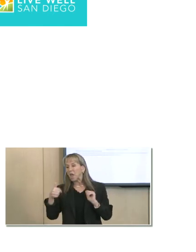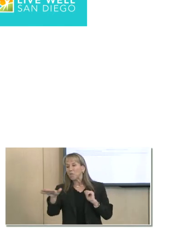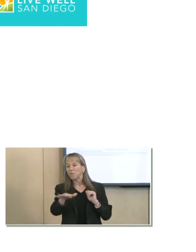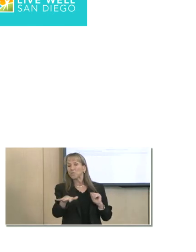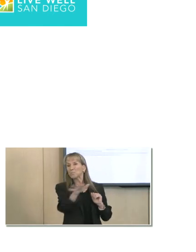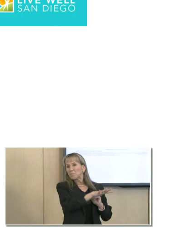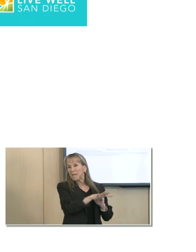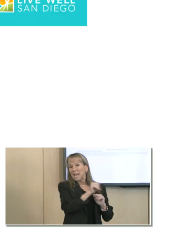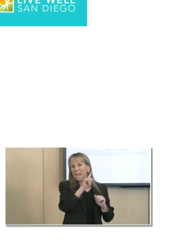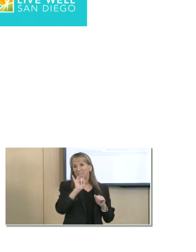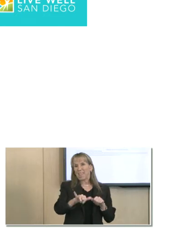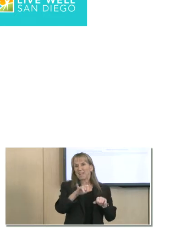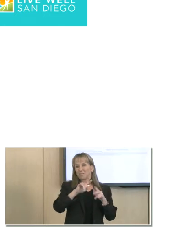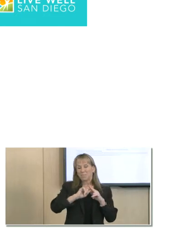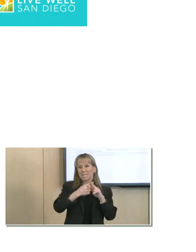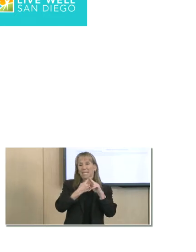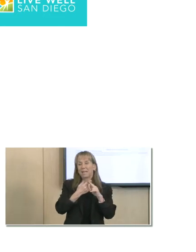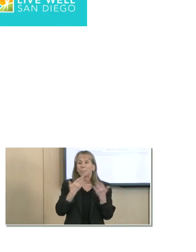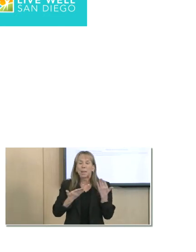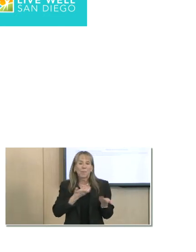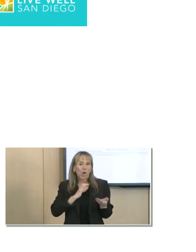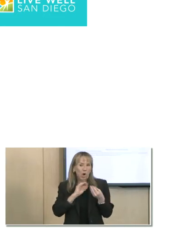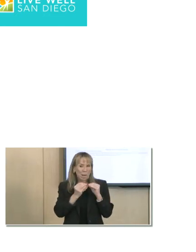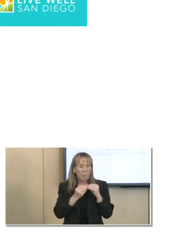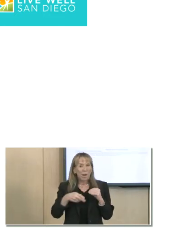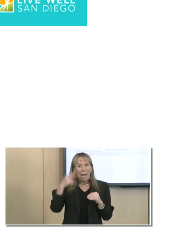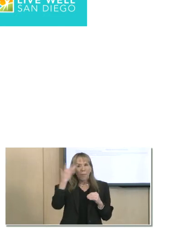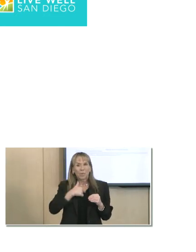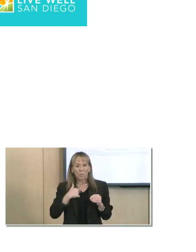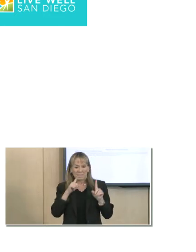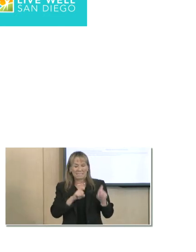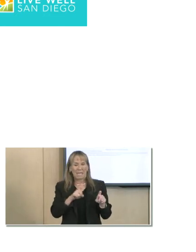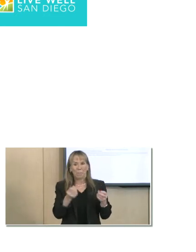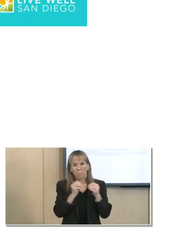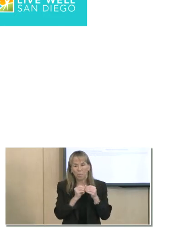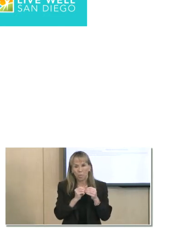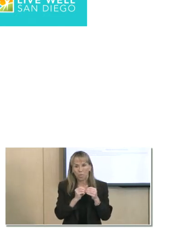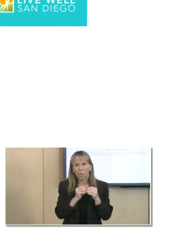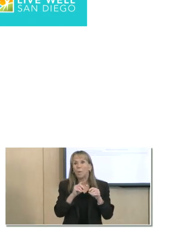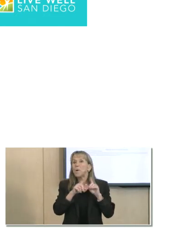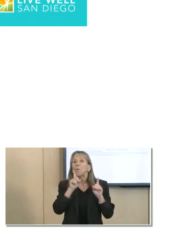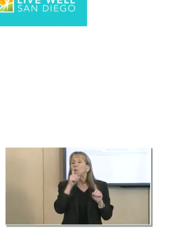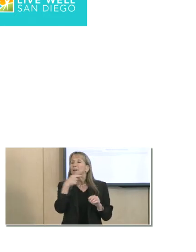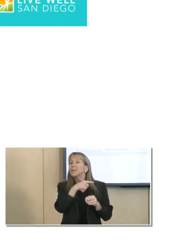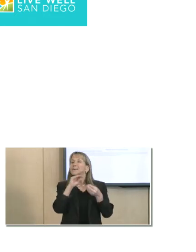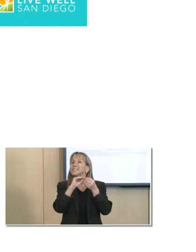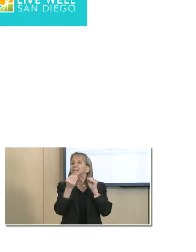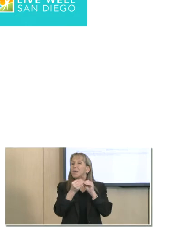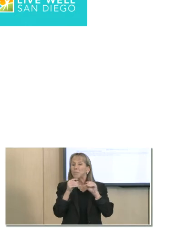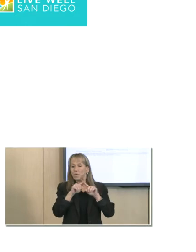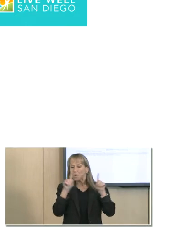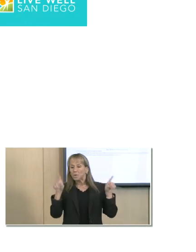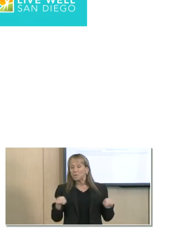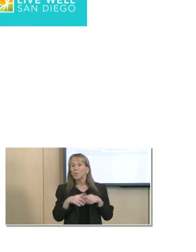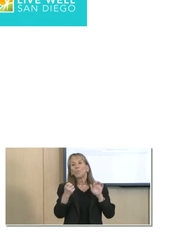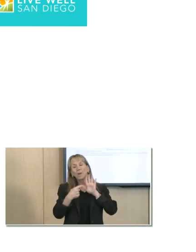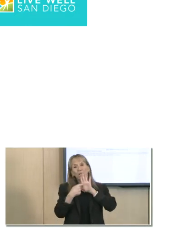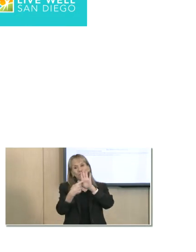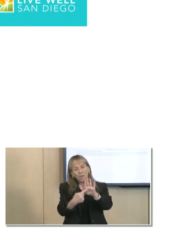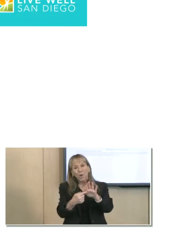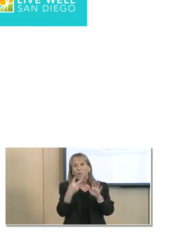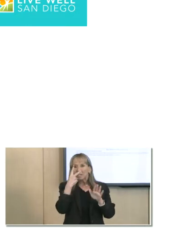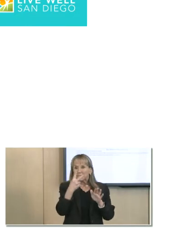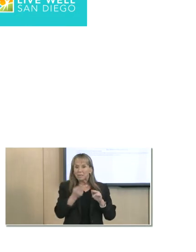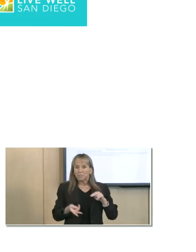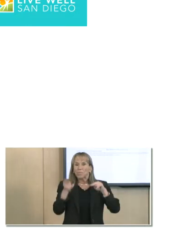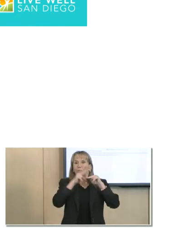the evolution, our numbers are a little higher. But we really use this chart to demonstrate the reality that with exponential